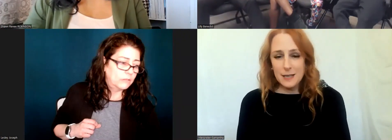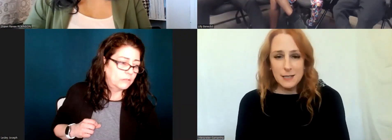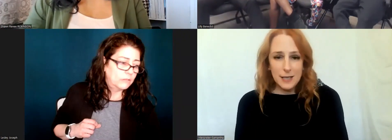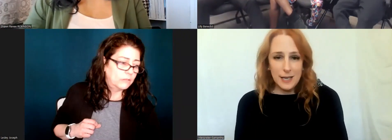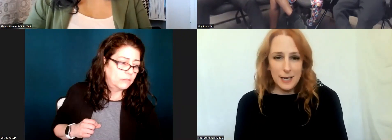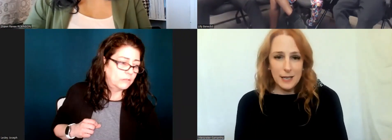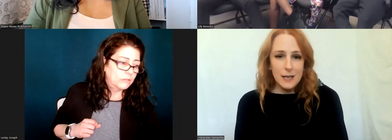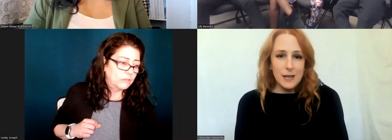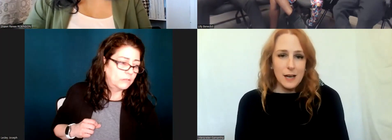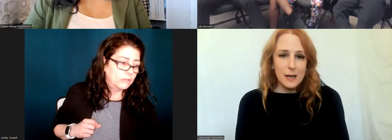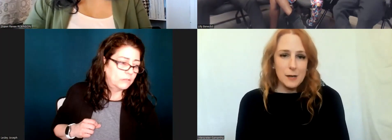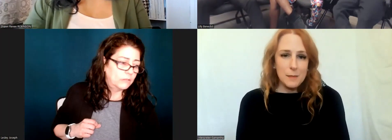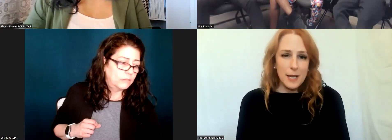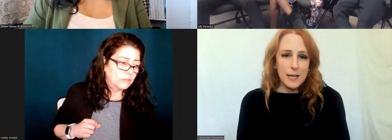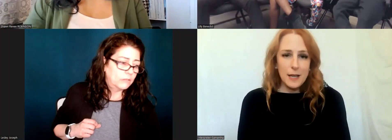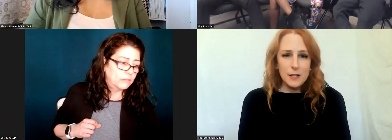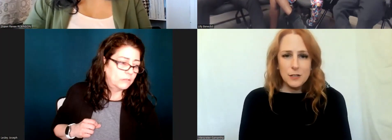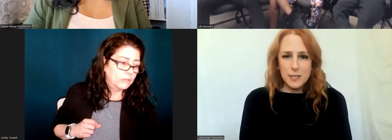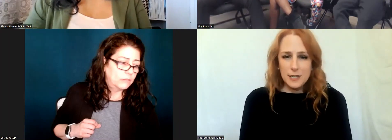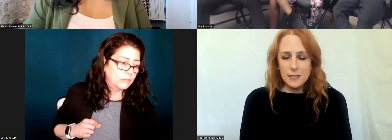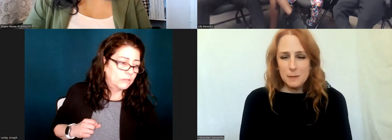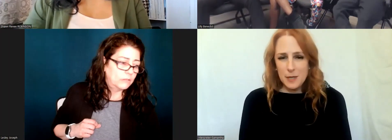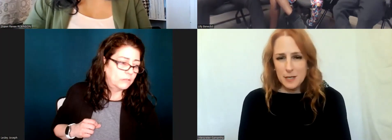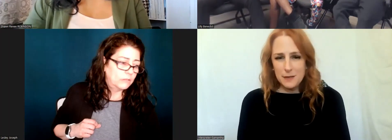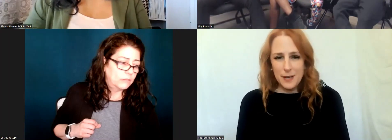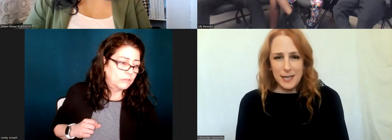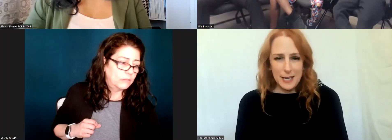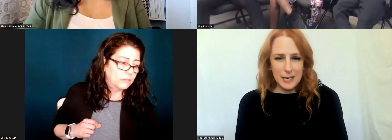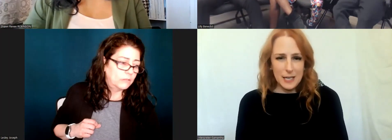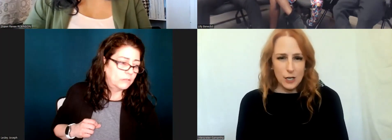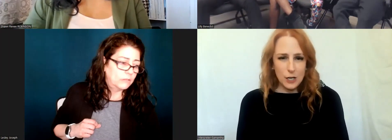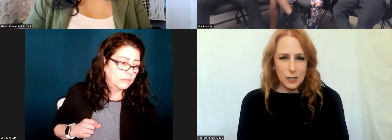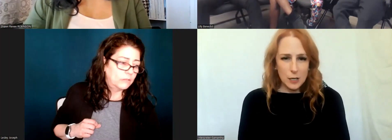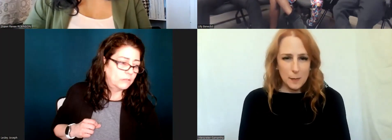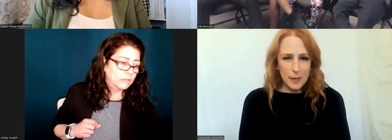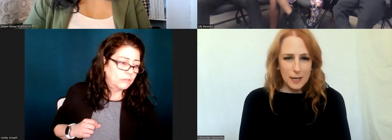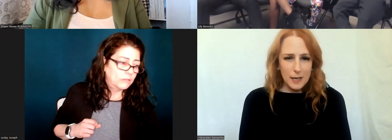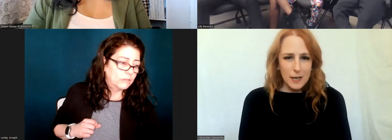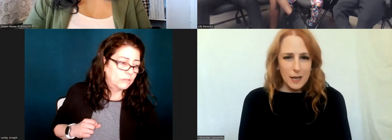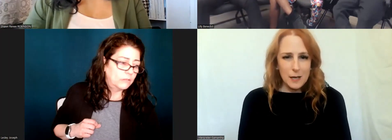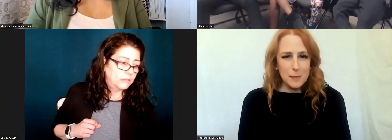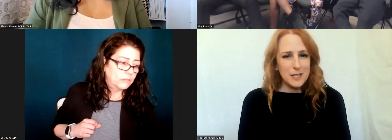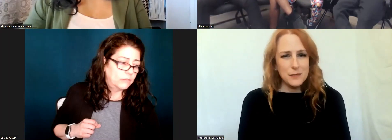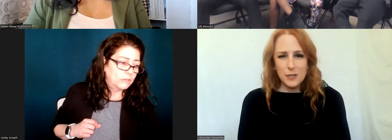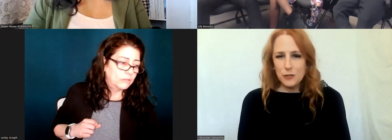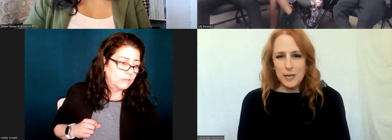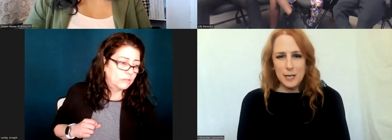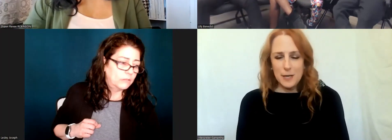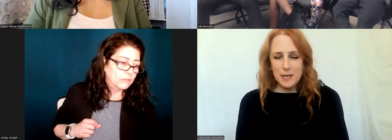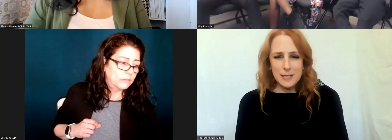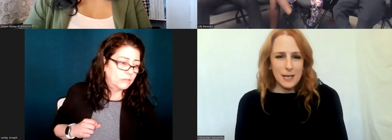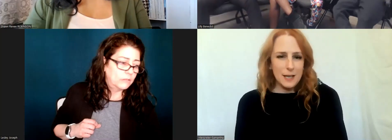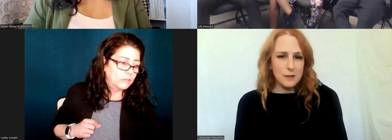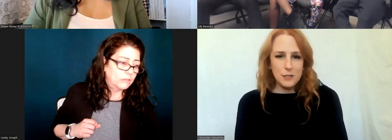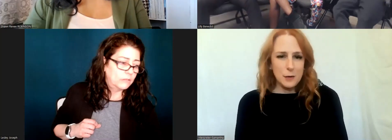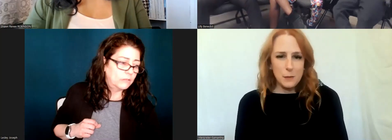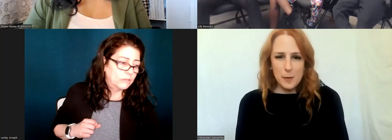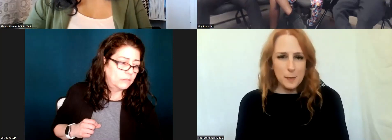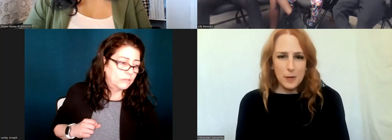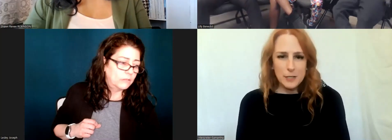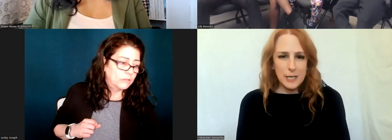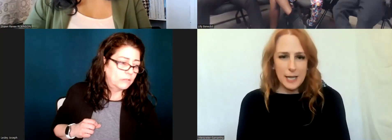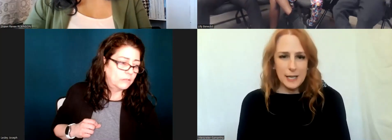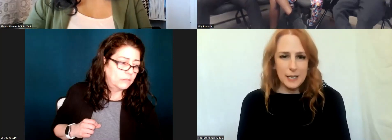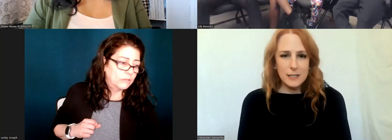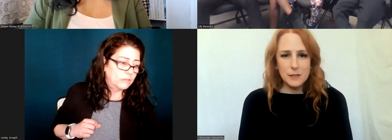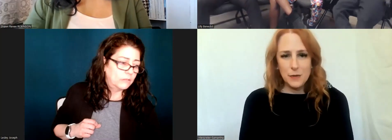quiet. It's isolating. I understand some things if I can hear a little bit, but it's frustrating because I can't understand what